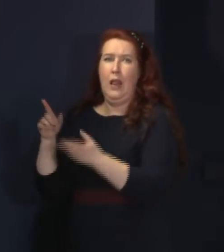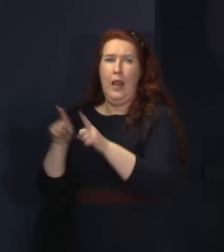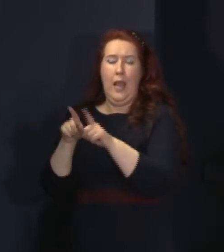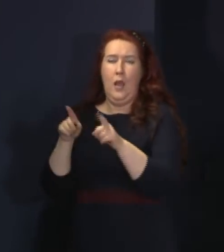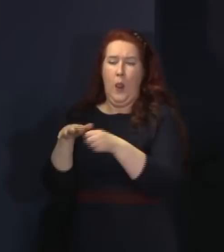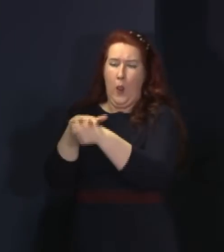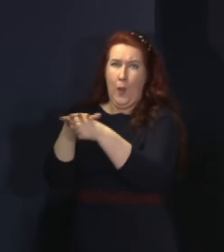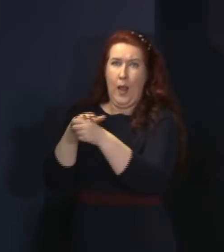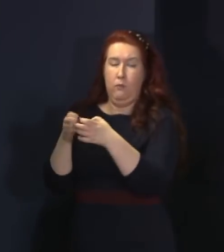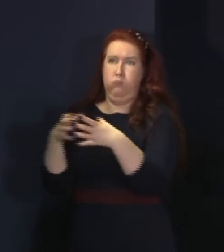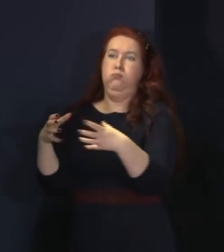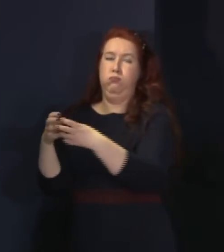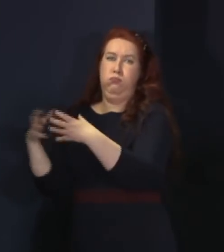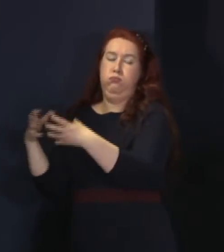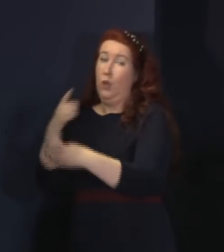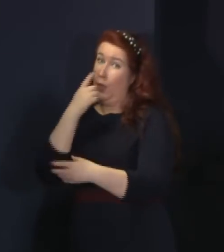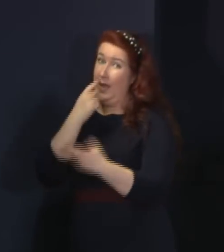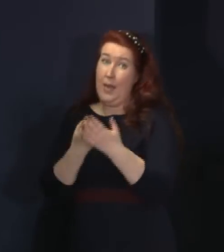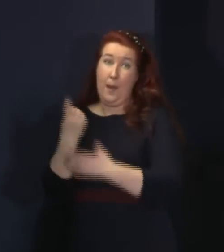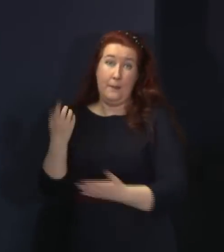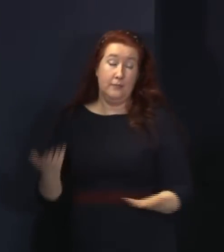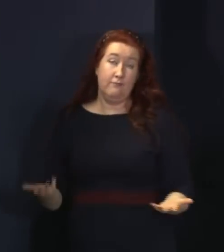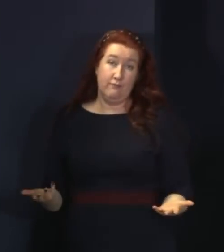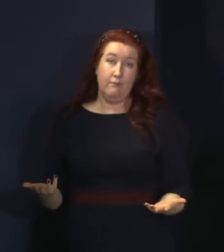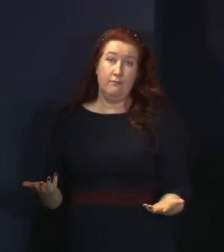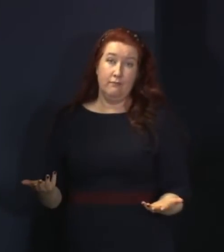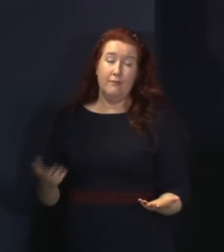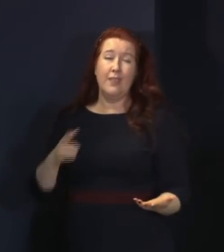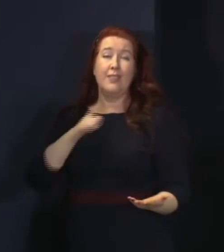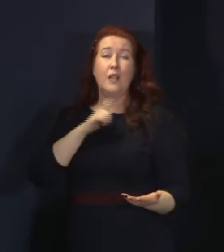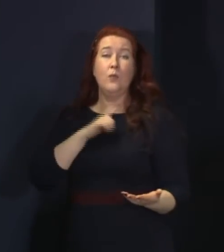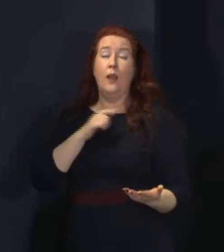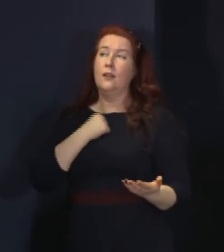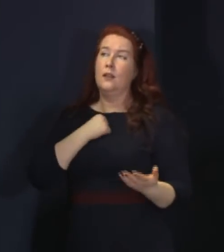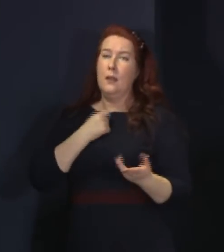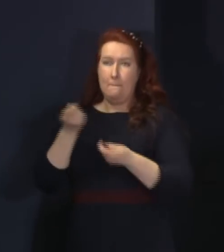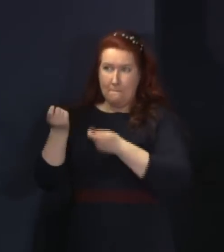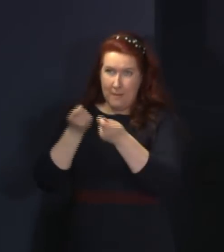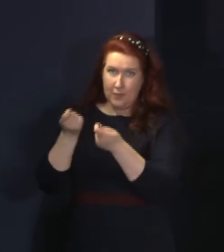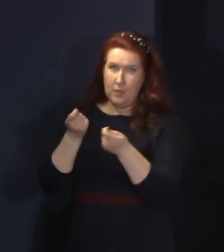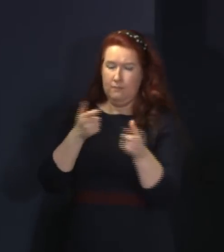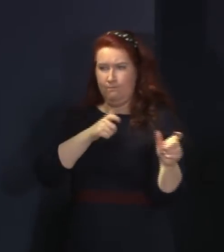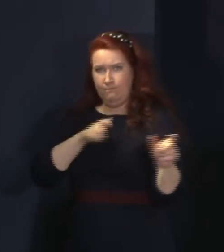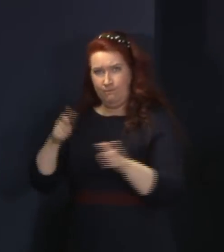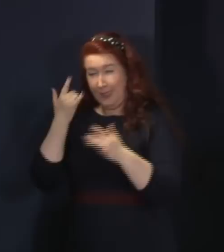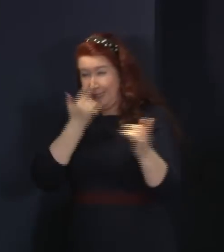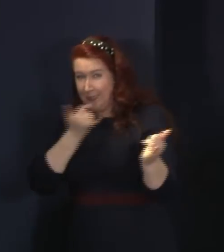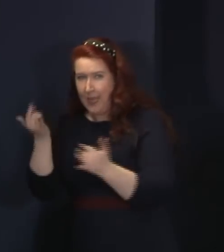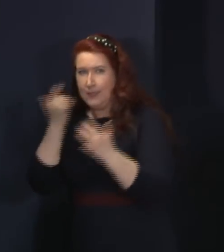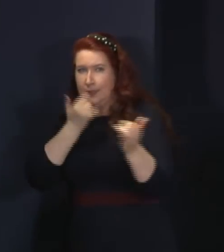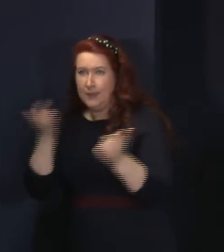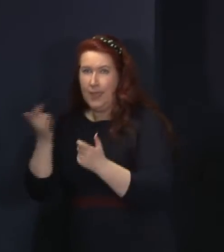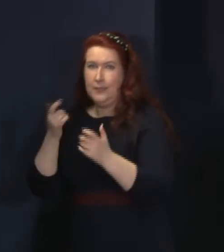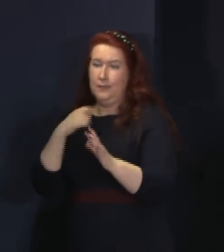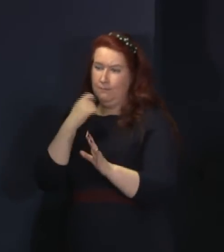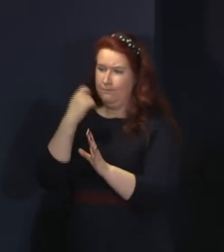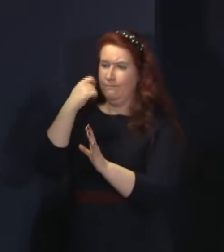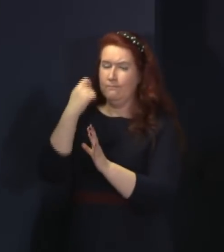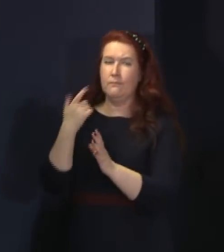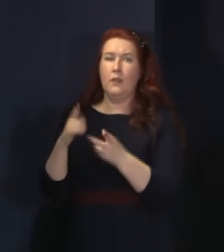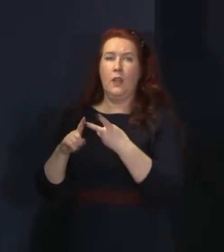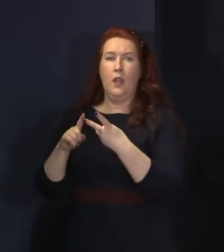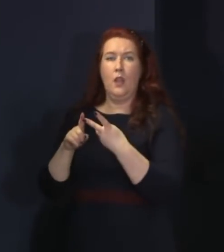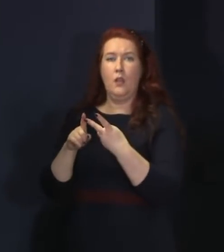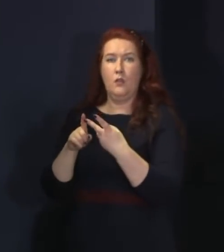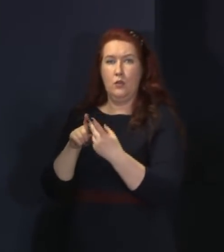seen in Murray, taking place. That's why the management, the continued presence of testing and the